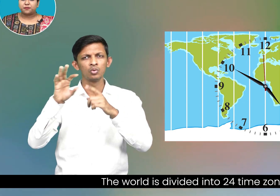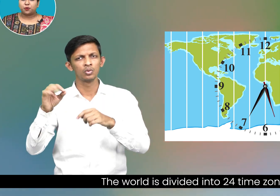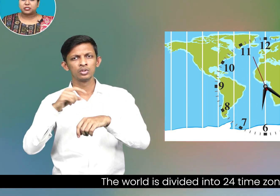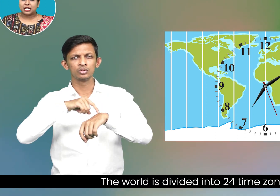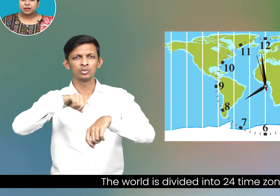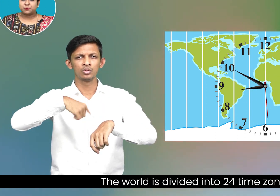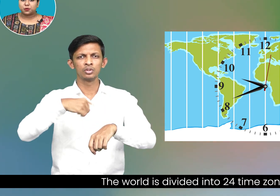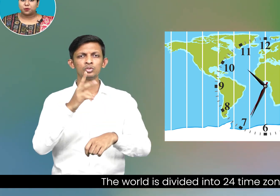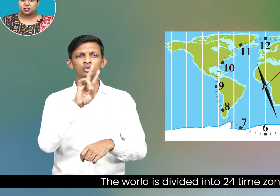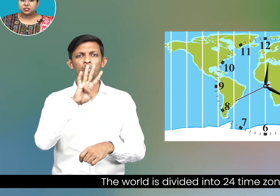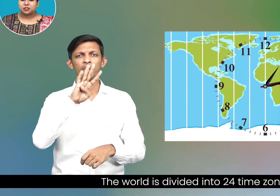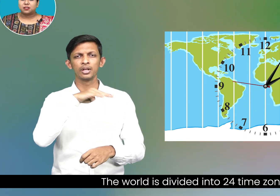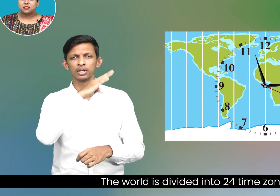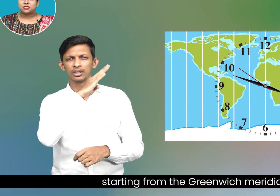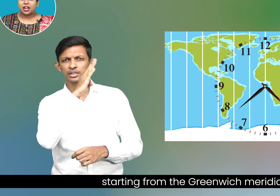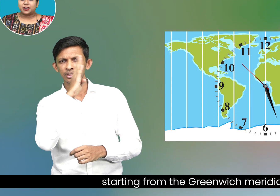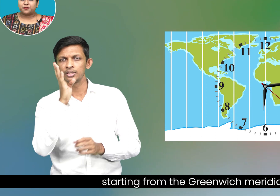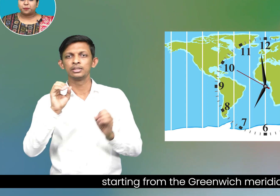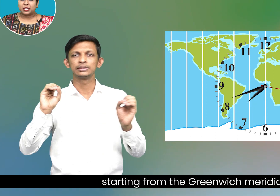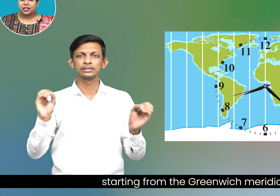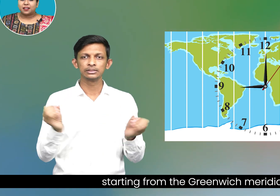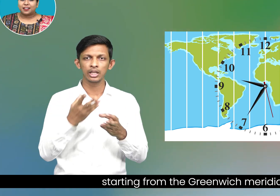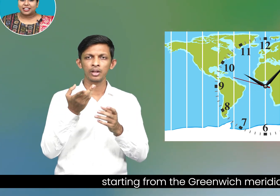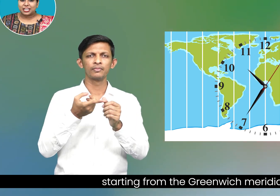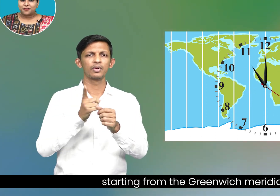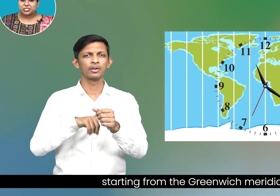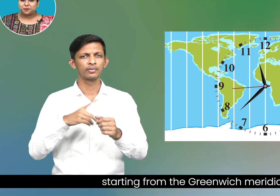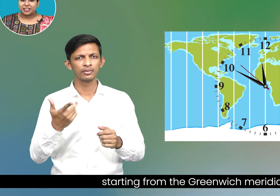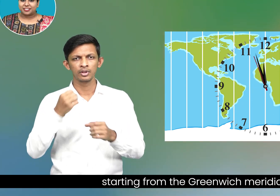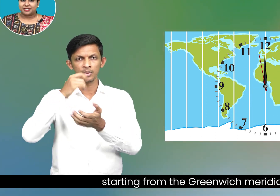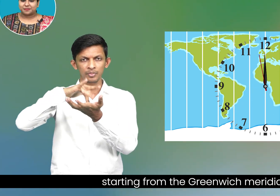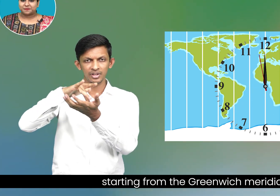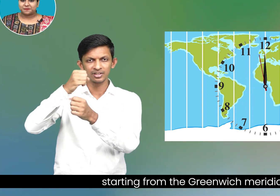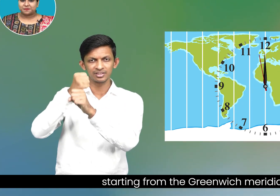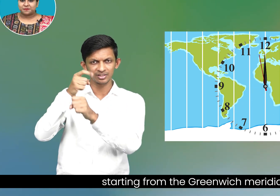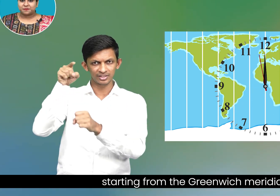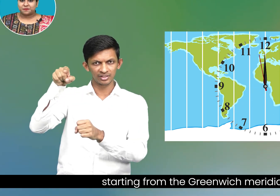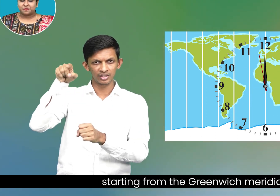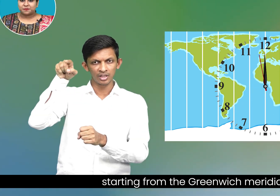24 time zones starting from the Greenwich meridian.